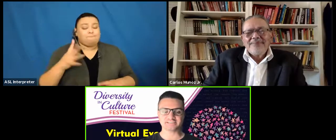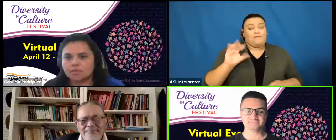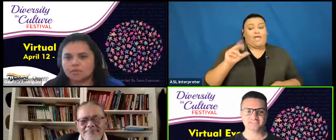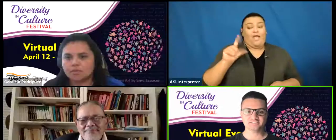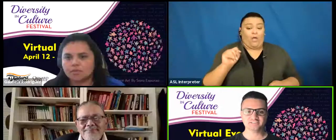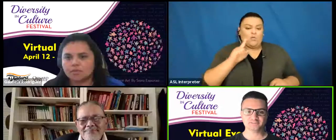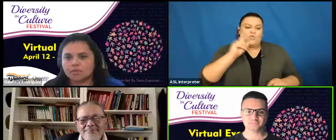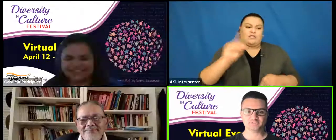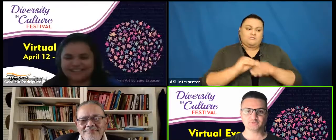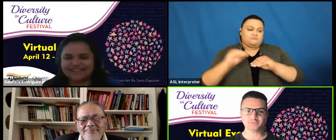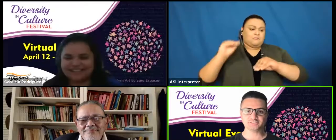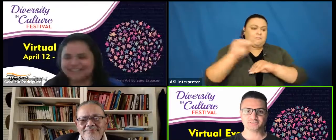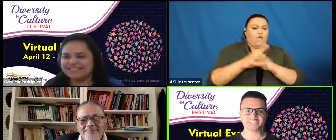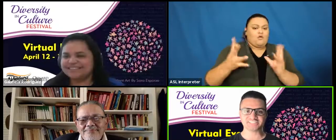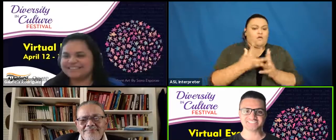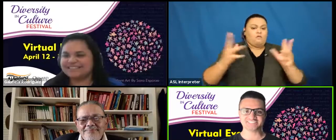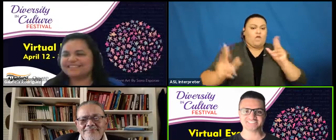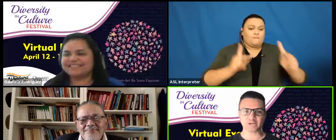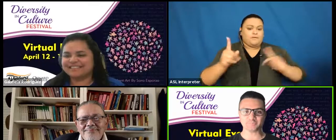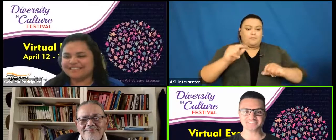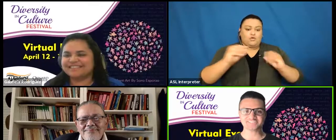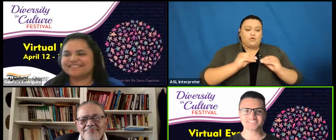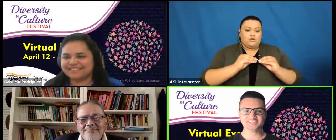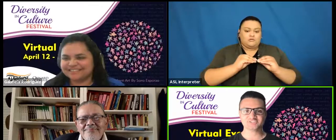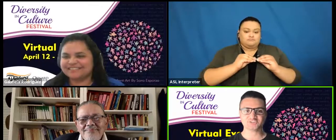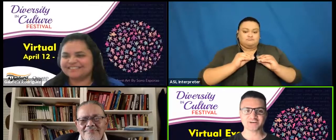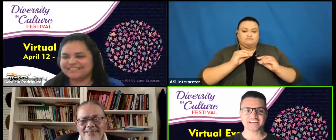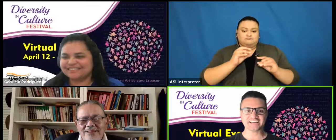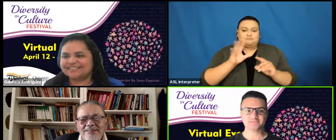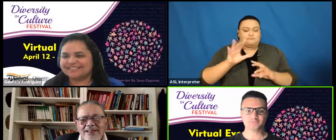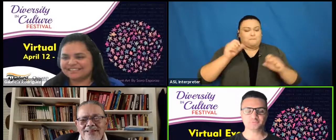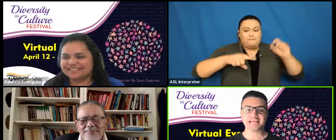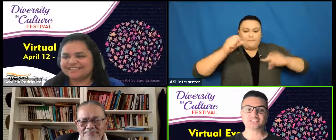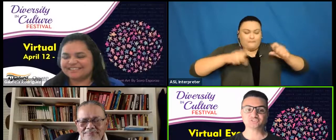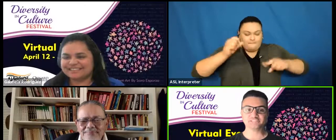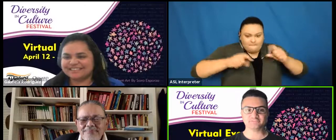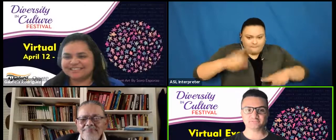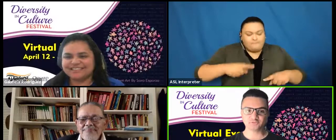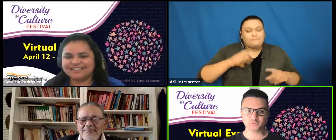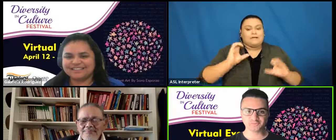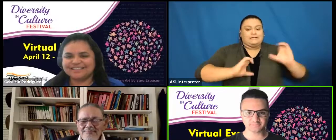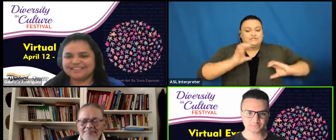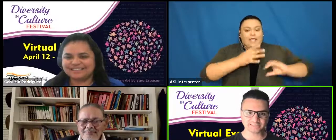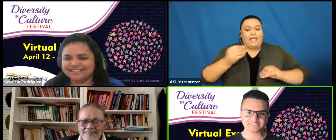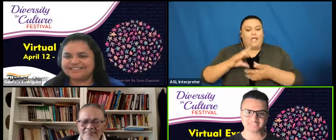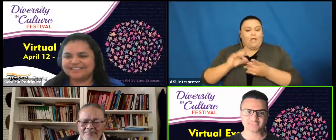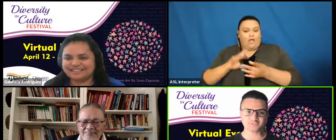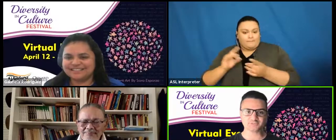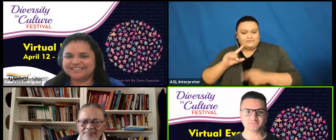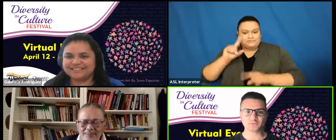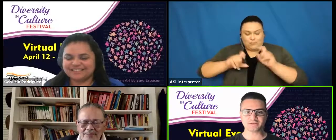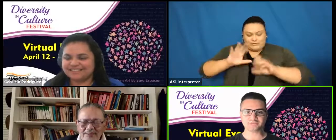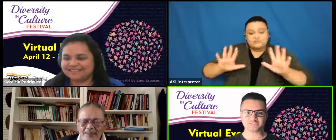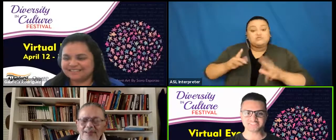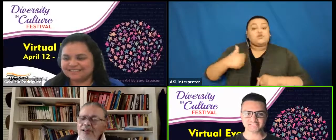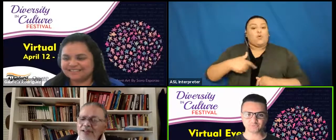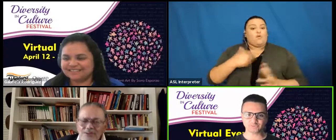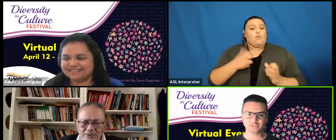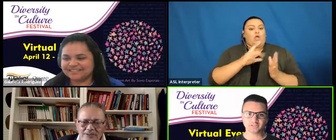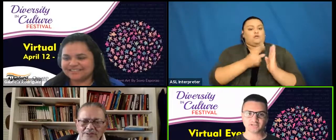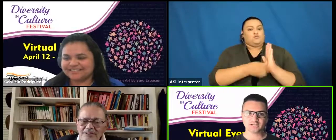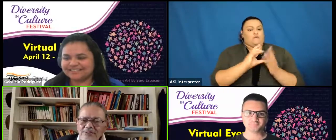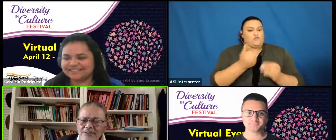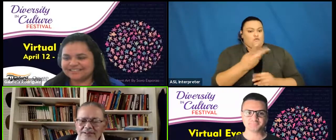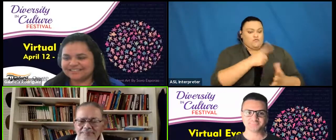In fact, you're blowing up the chats and the comments. So we actually have a few of them that we'd like to get through, if you don't mind. For